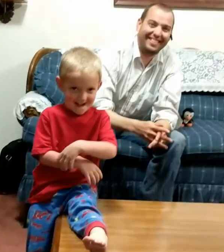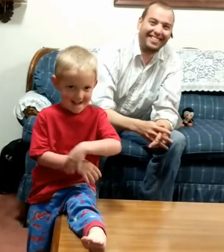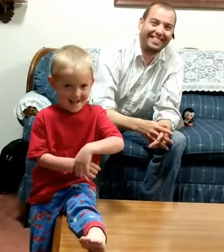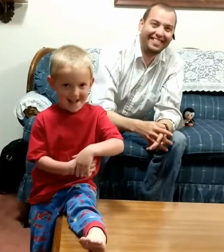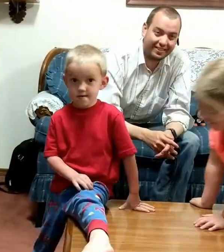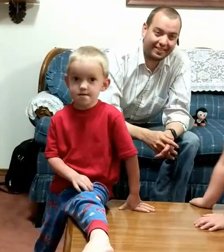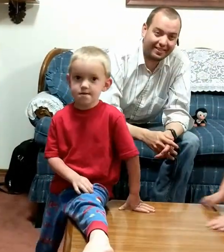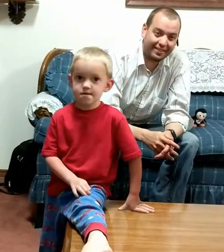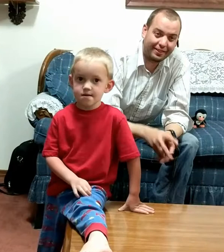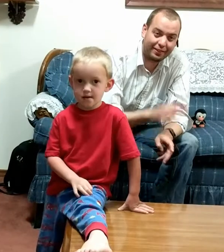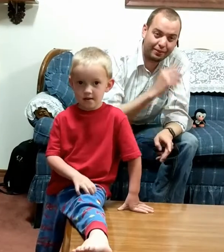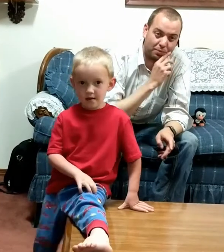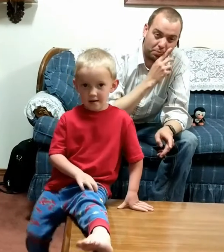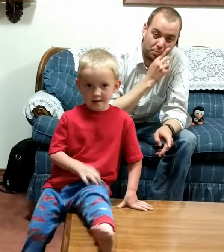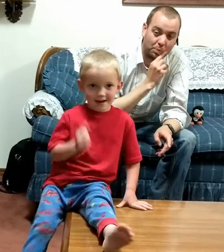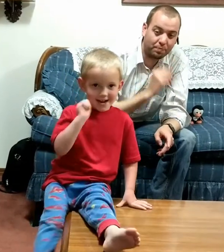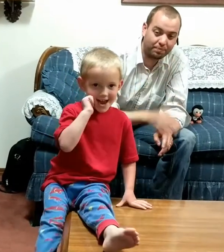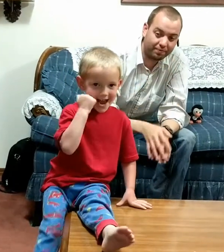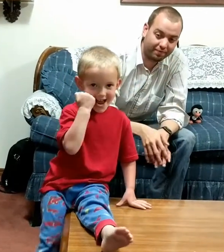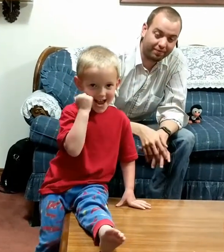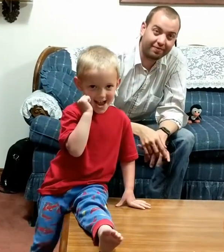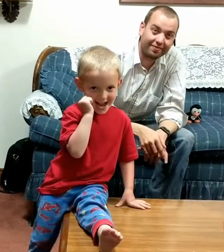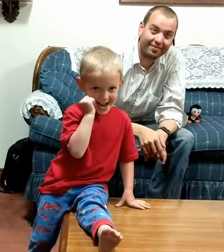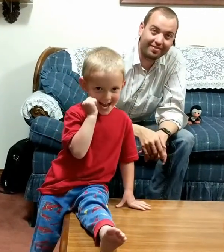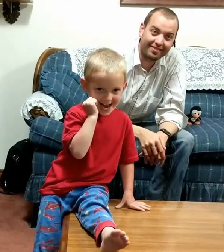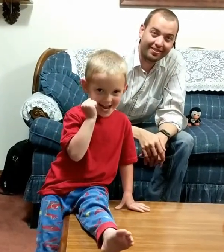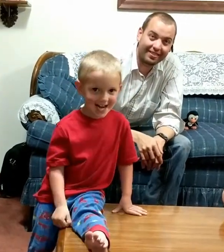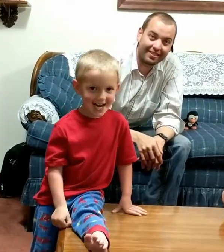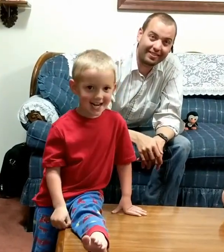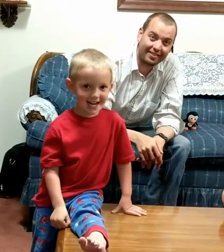Apple. Banana.